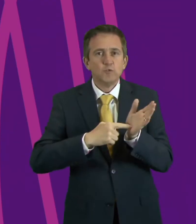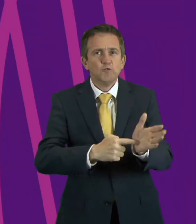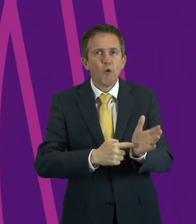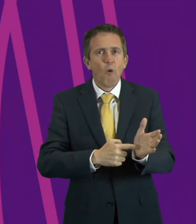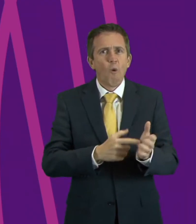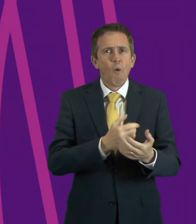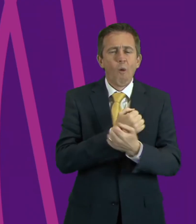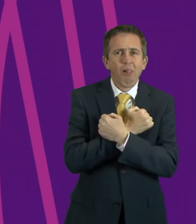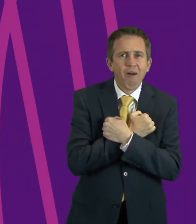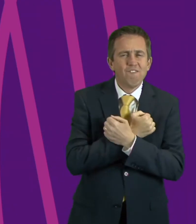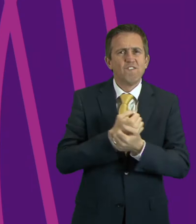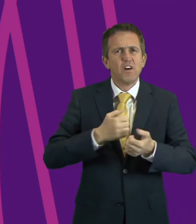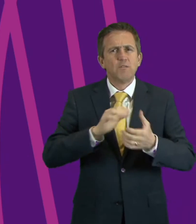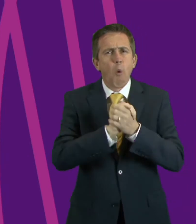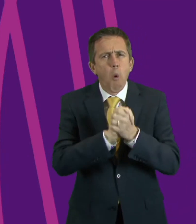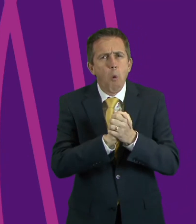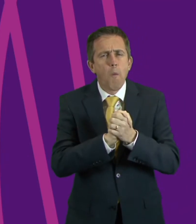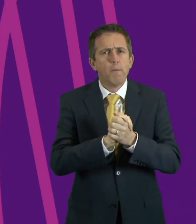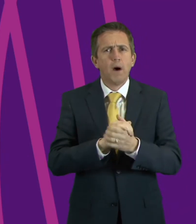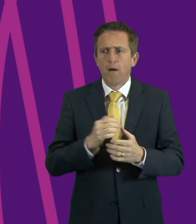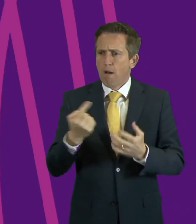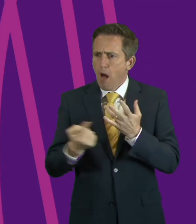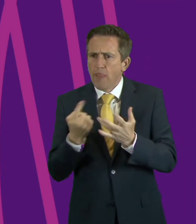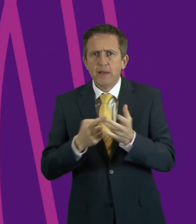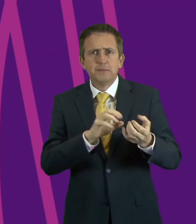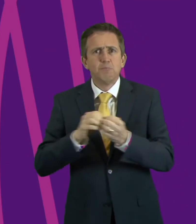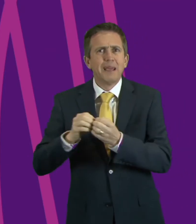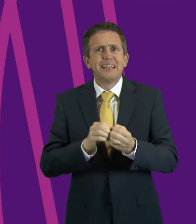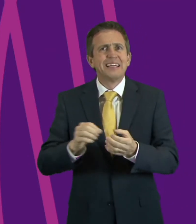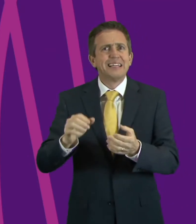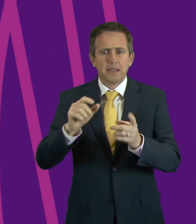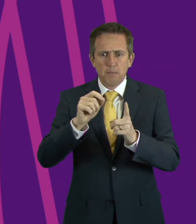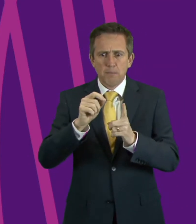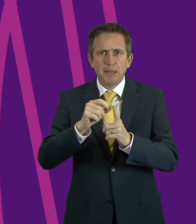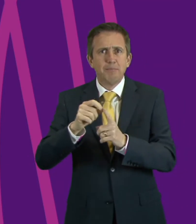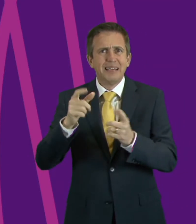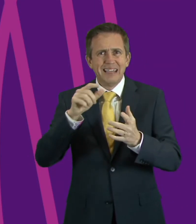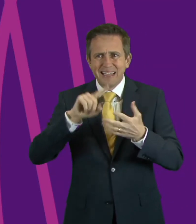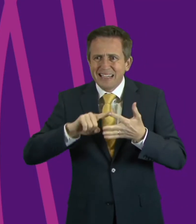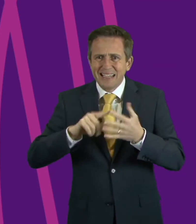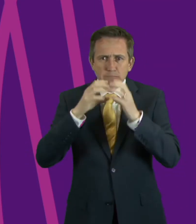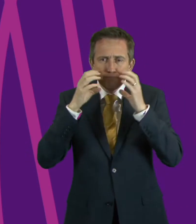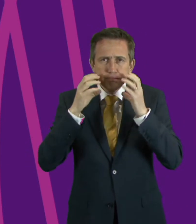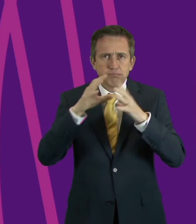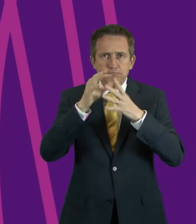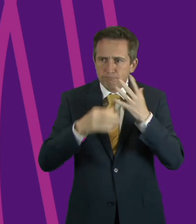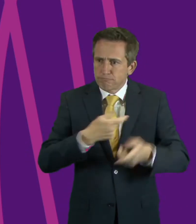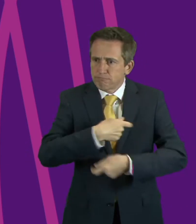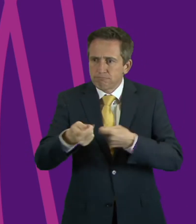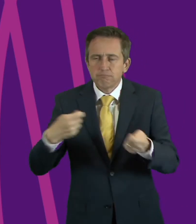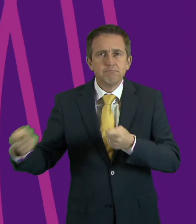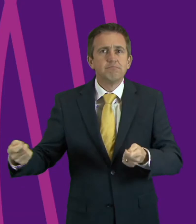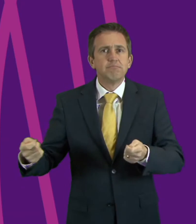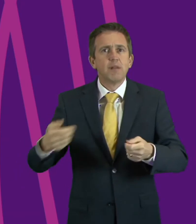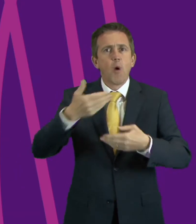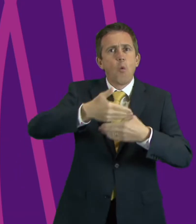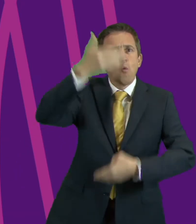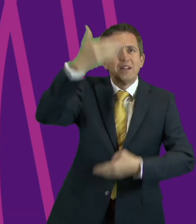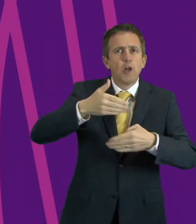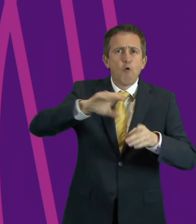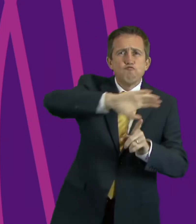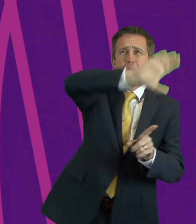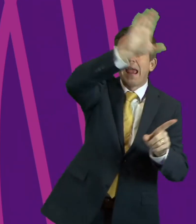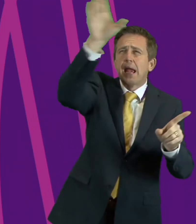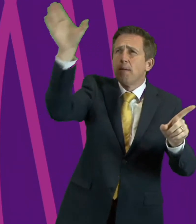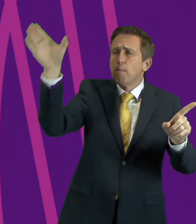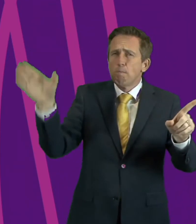using 3D printers to make PPE for care workers. From the painting of rainbows on windows, to volunteers working